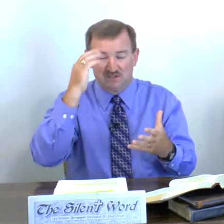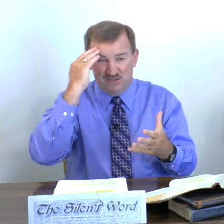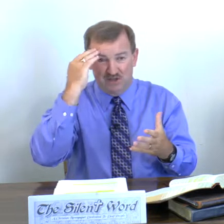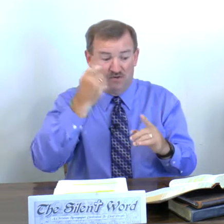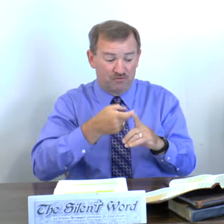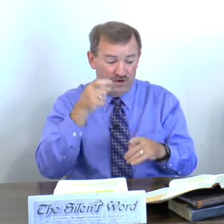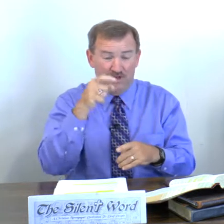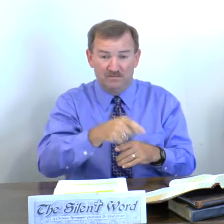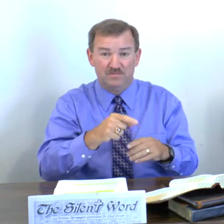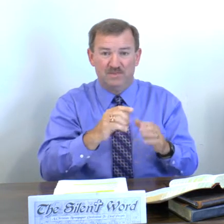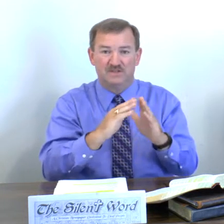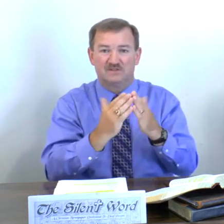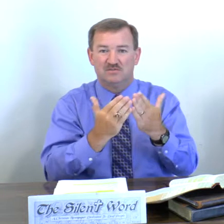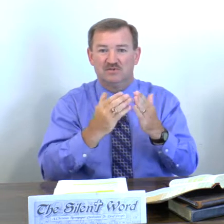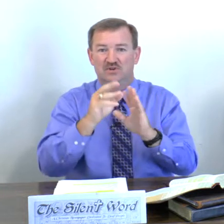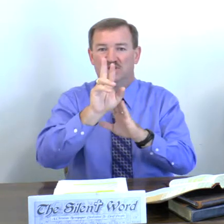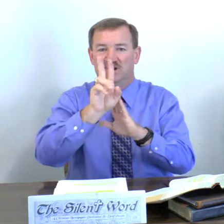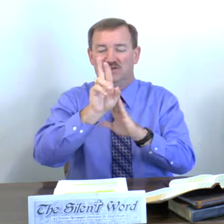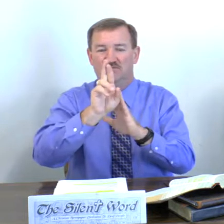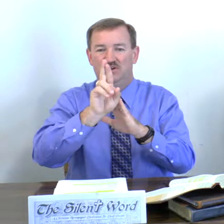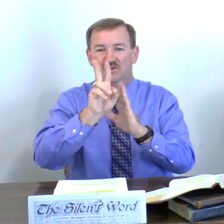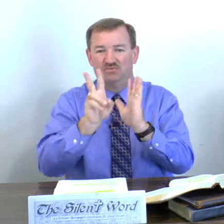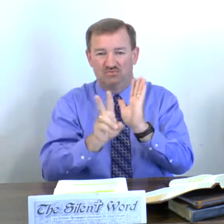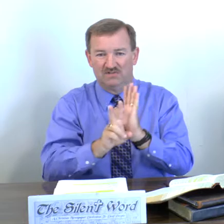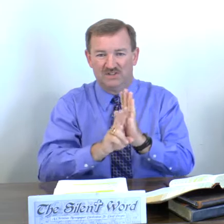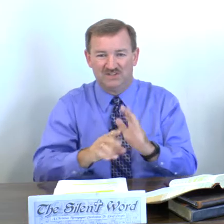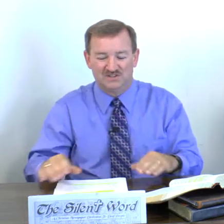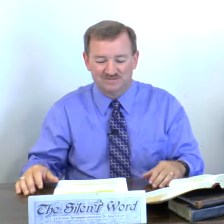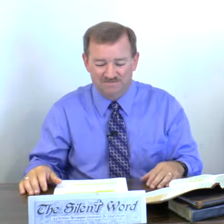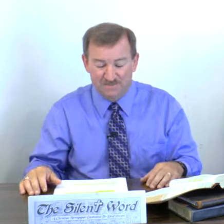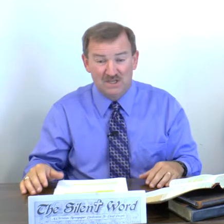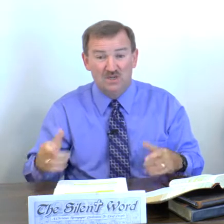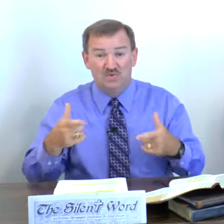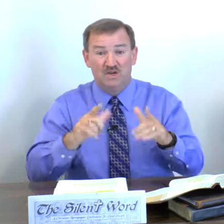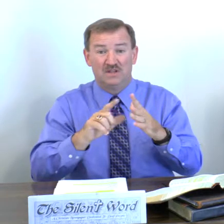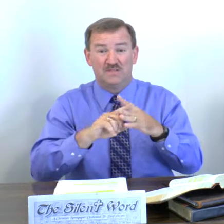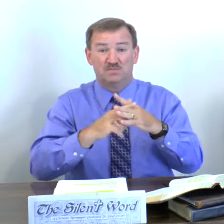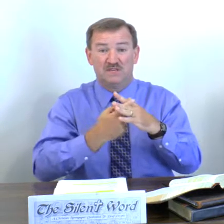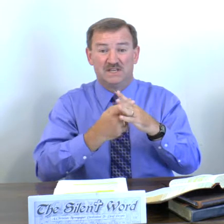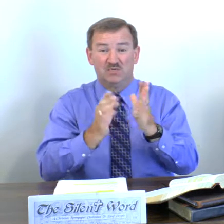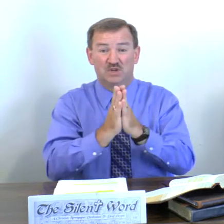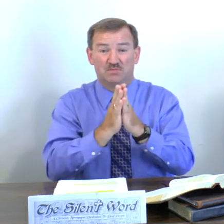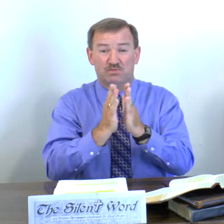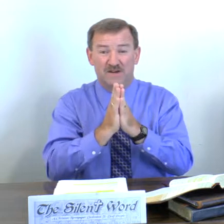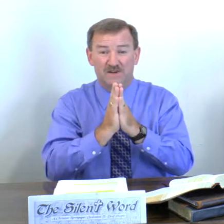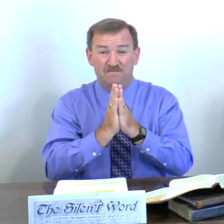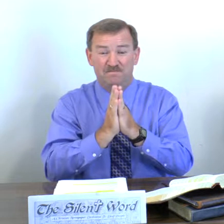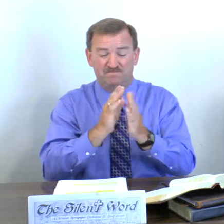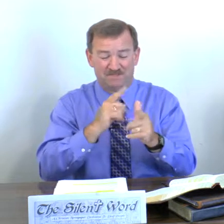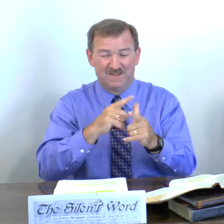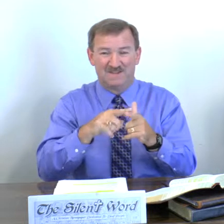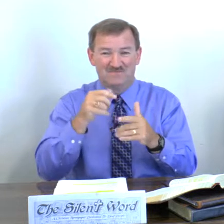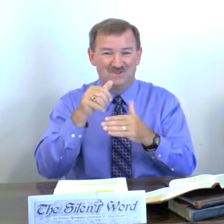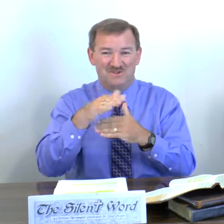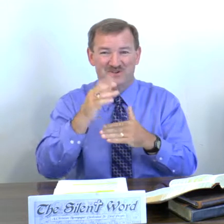to know from this book of Revelation. Well, let's begin with prayer, and then we'll go